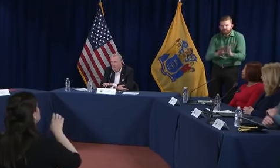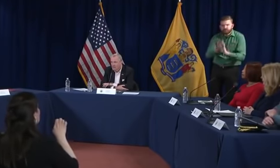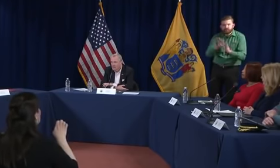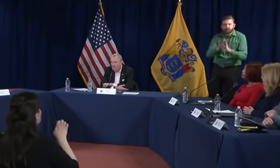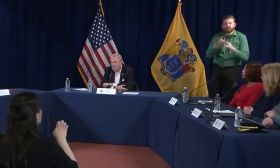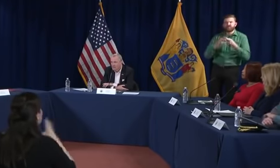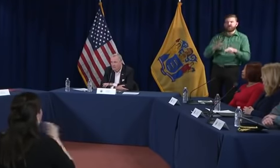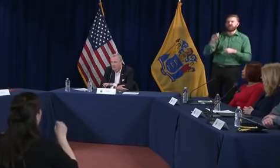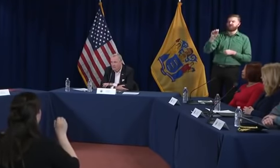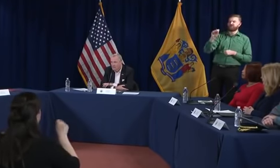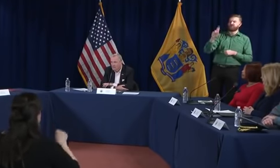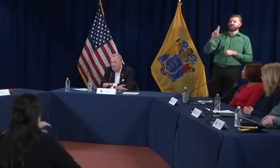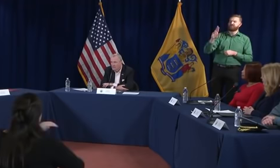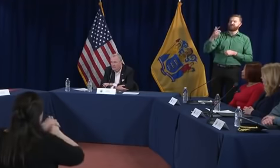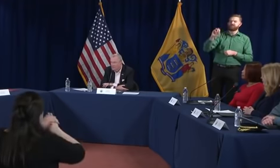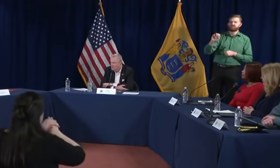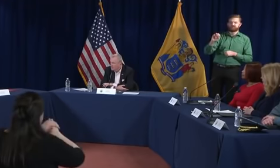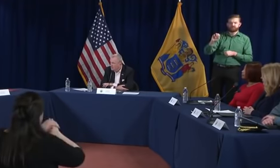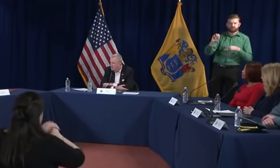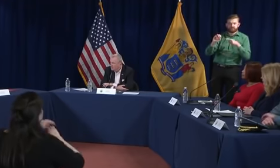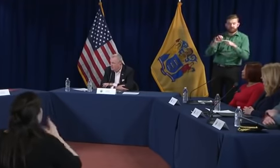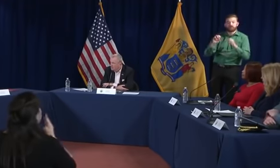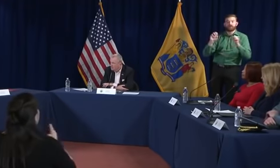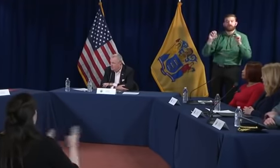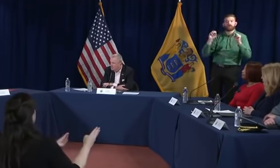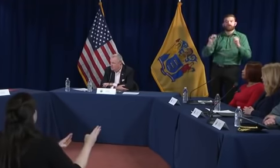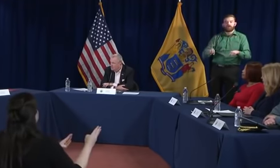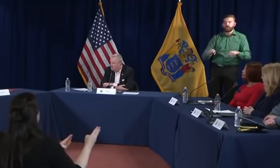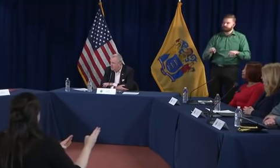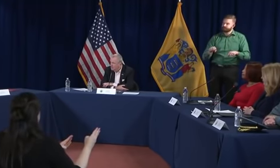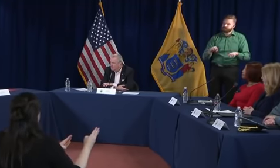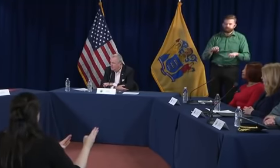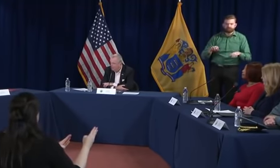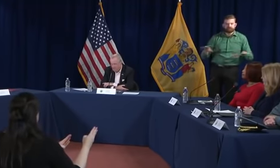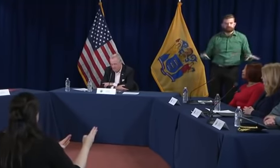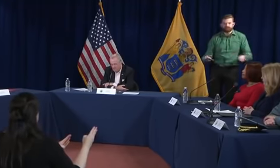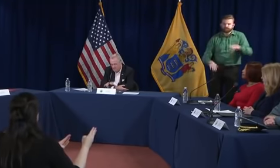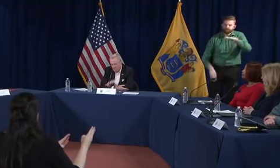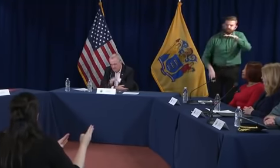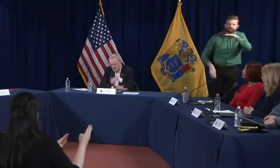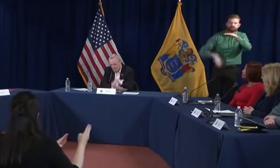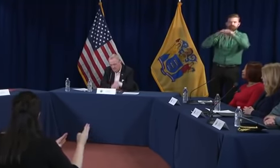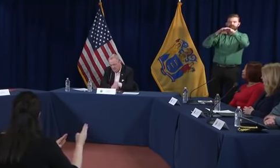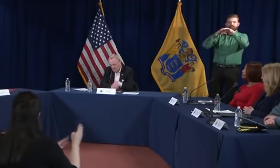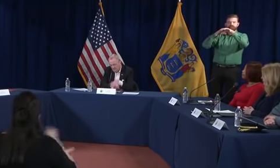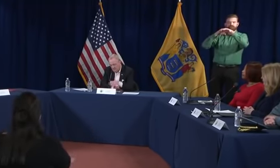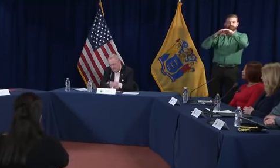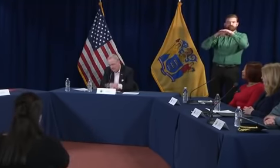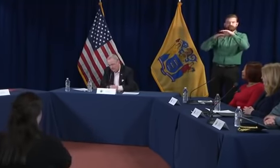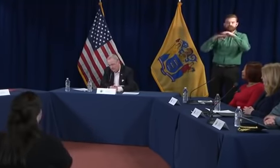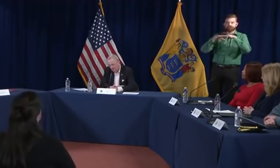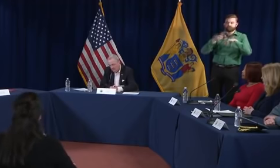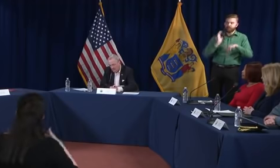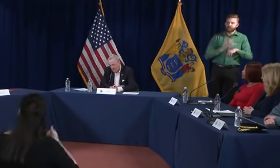now, we have identified additional capacity that can be rapidly brought online.